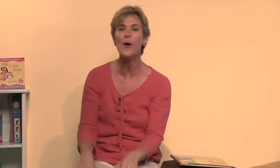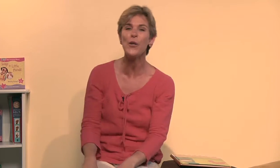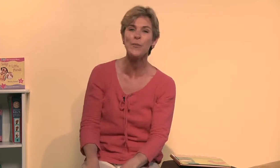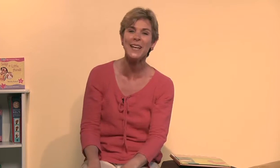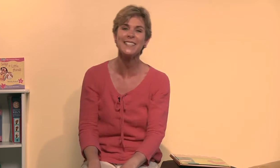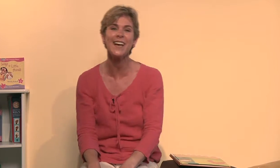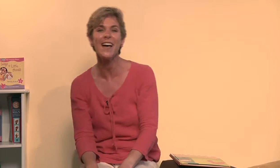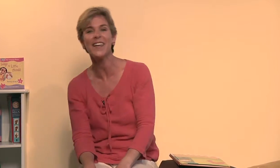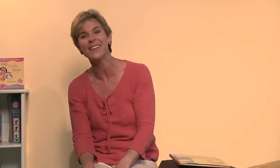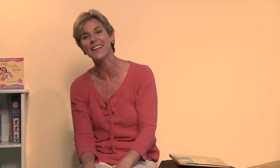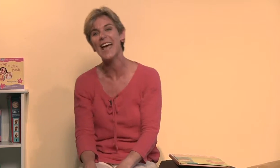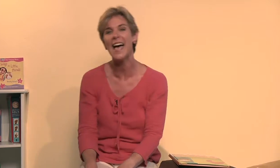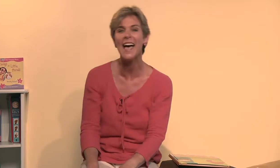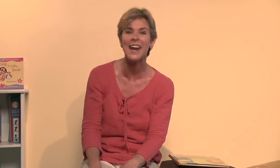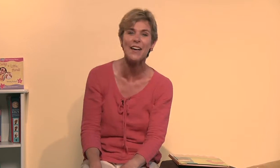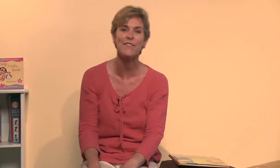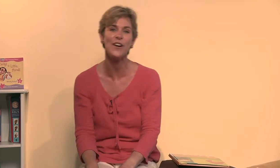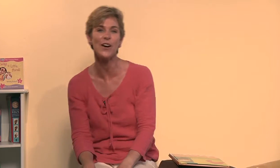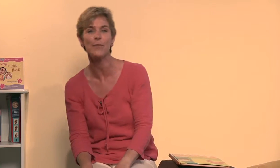Old Macdonald had a farm,